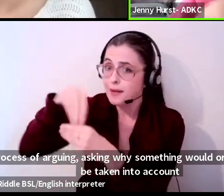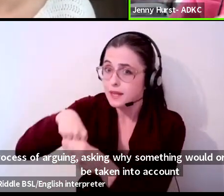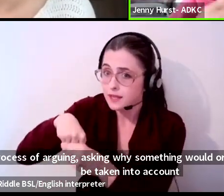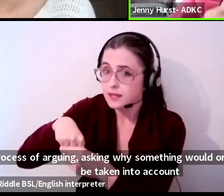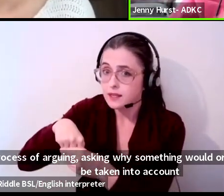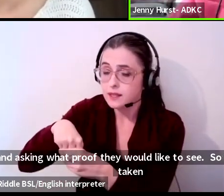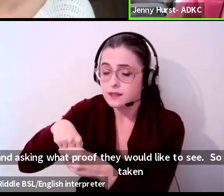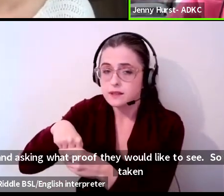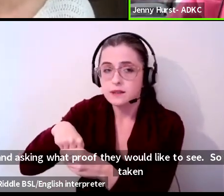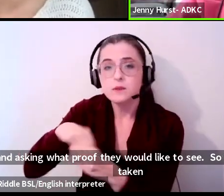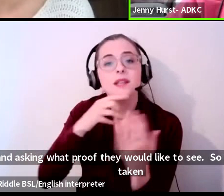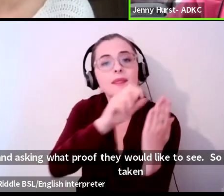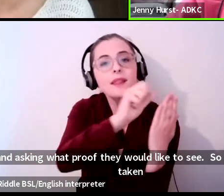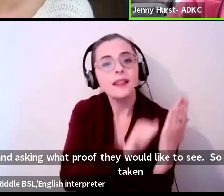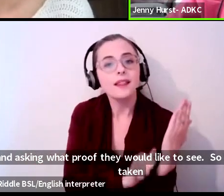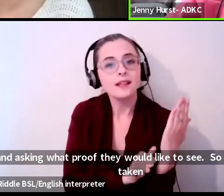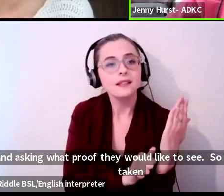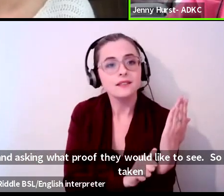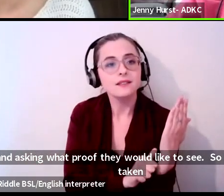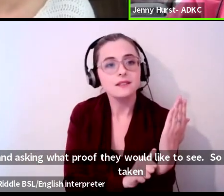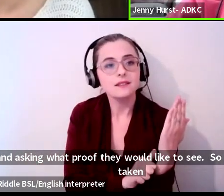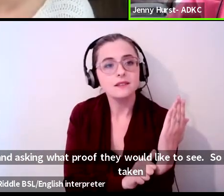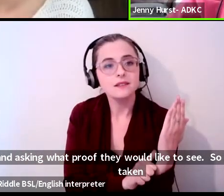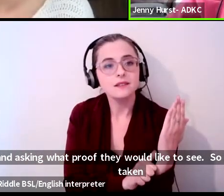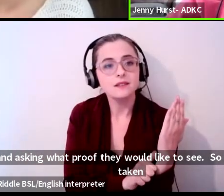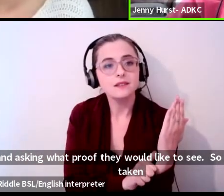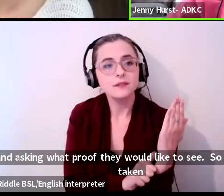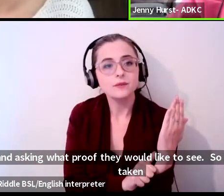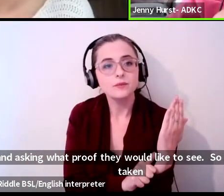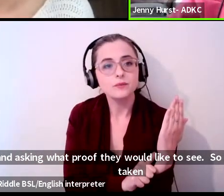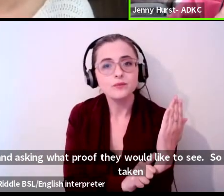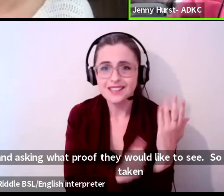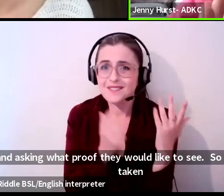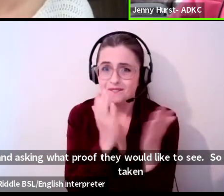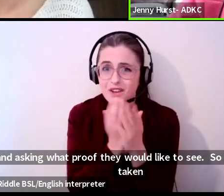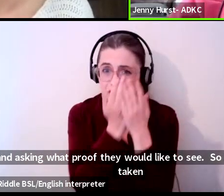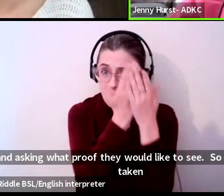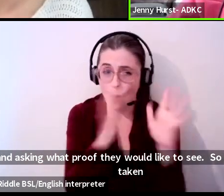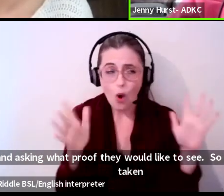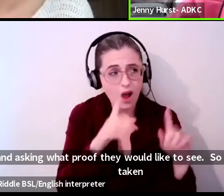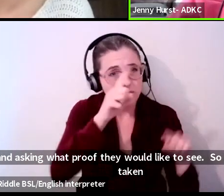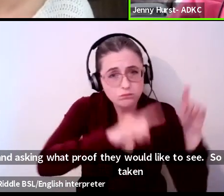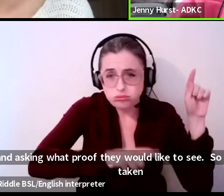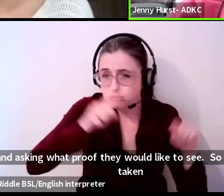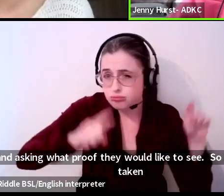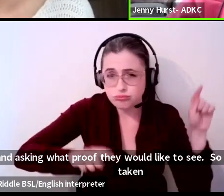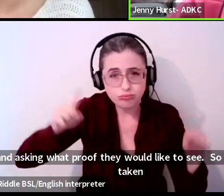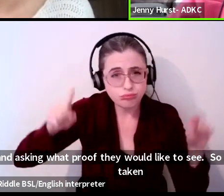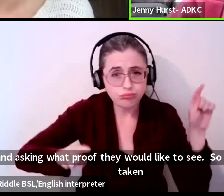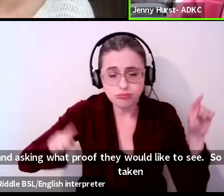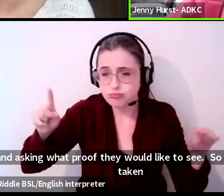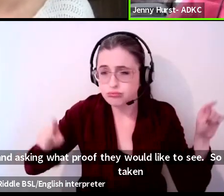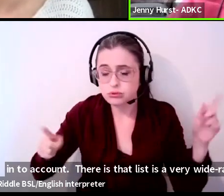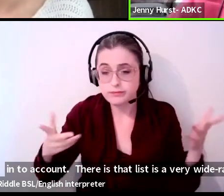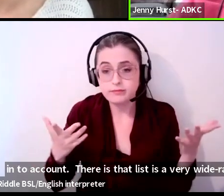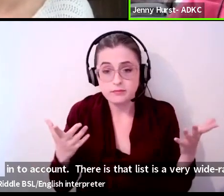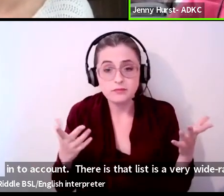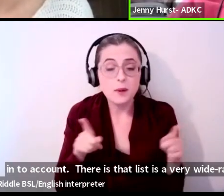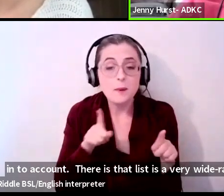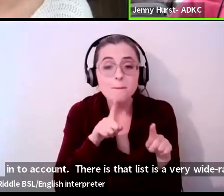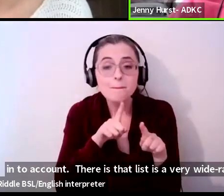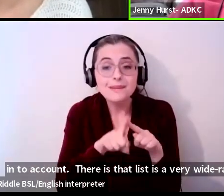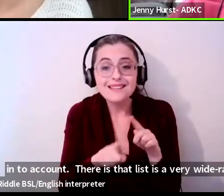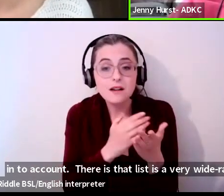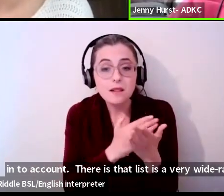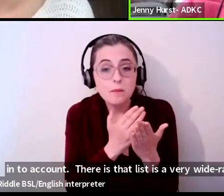that list is a very wide ranging list, especially that part